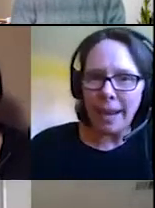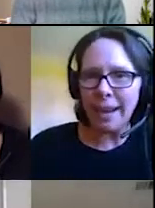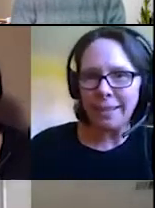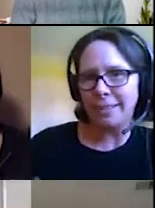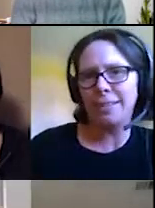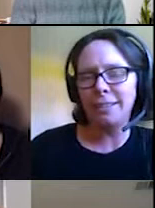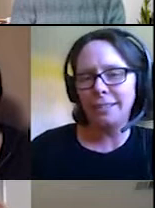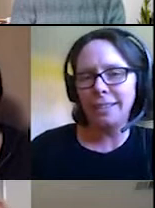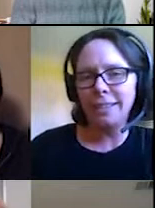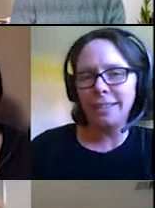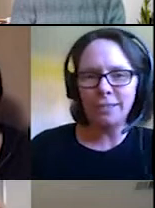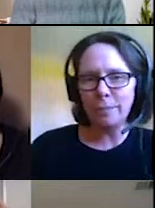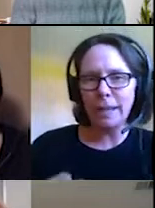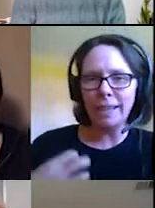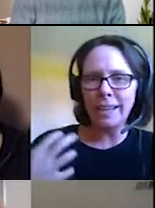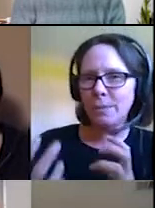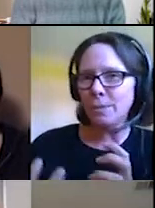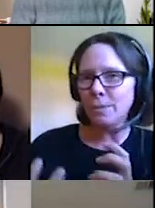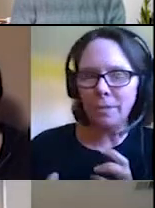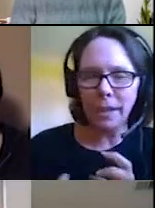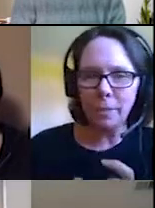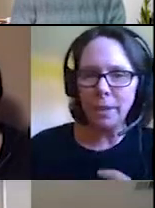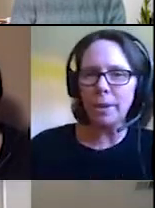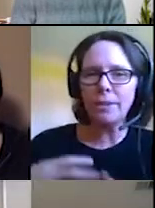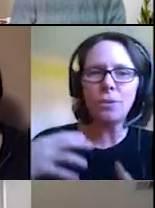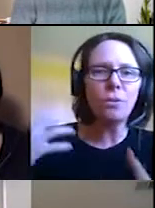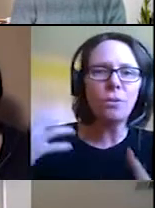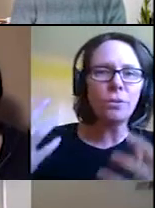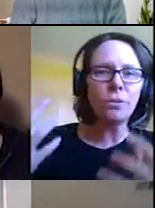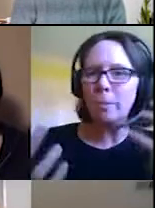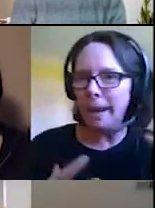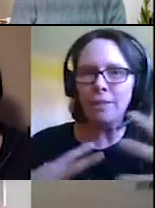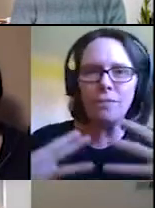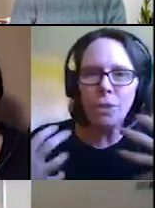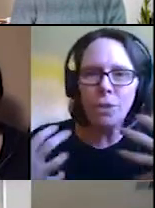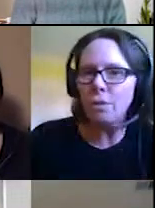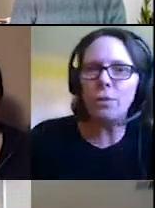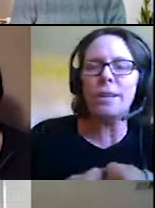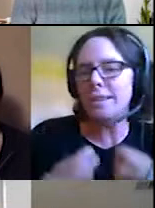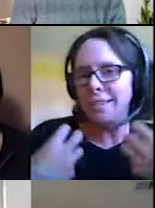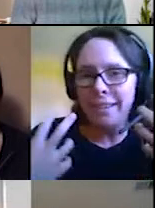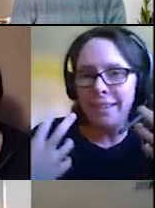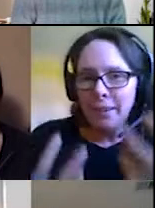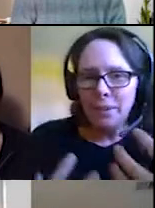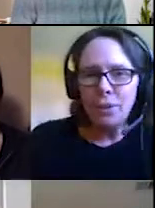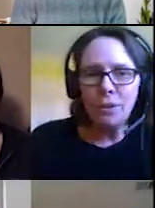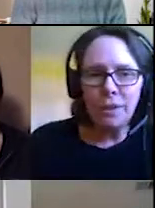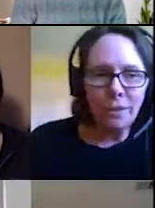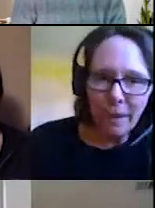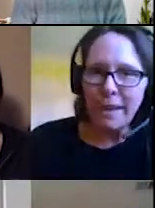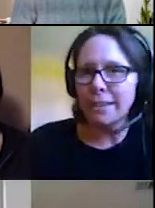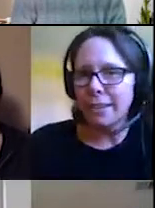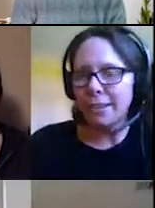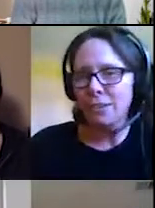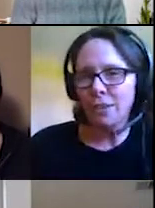going on a bear hunt. Bear hunt has some great vocabulary, but it's also about the tone of voice and using